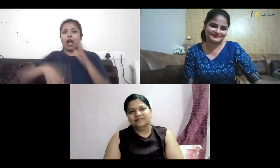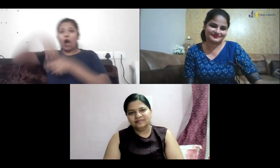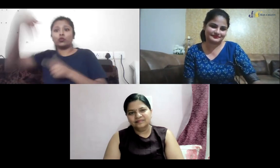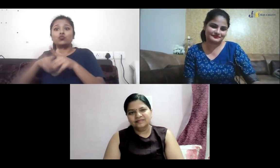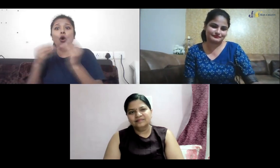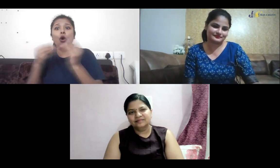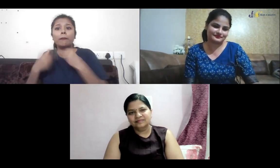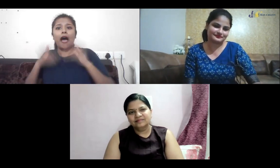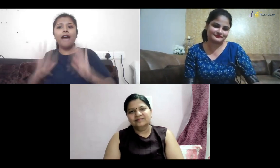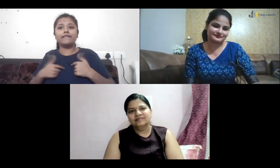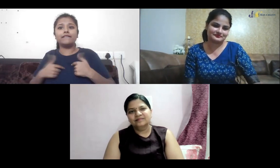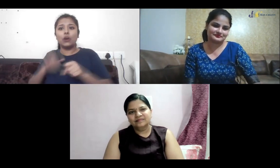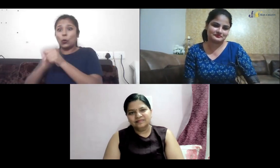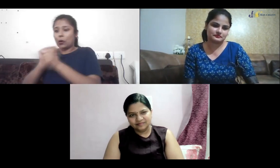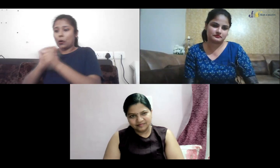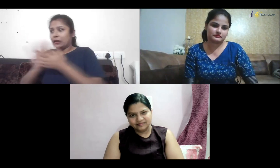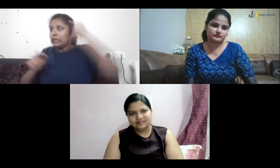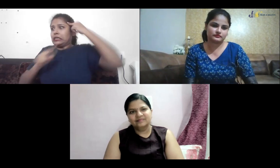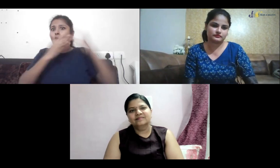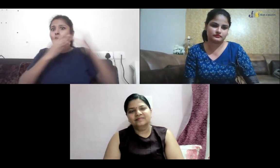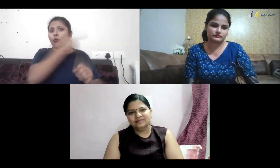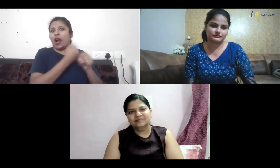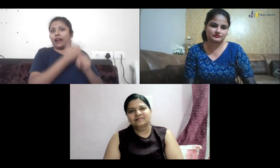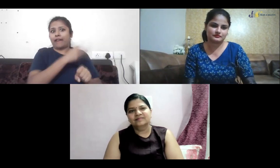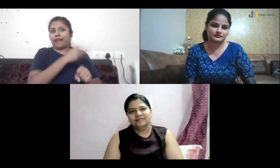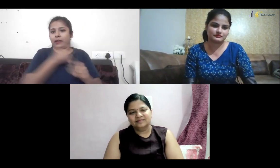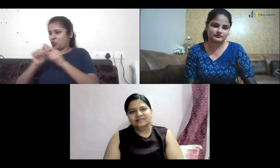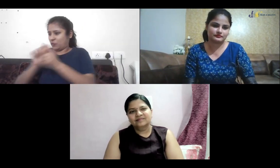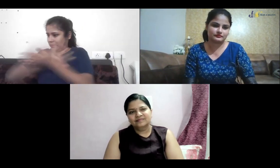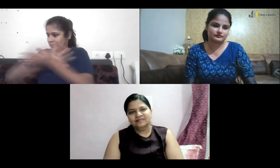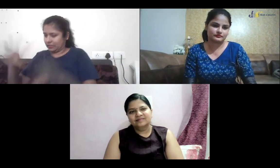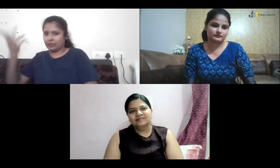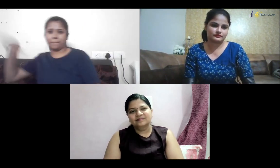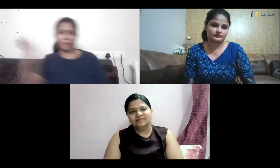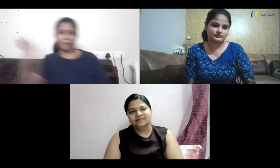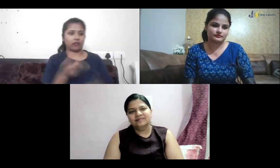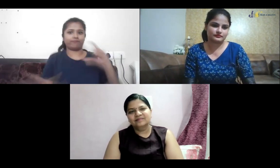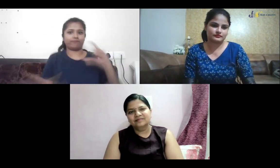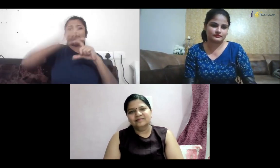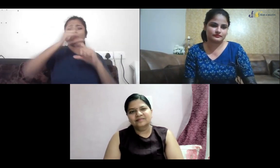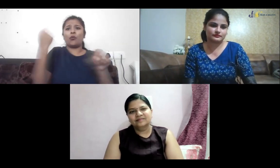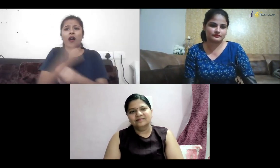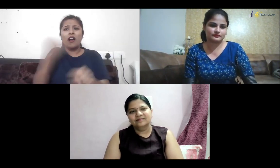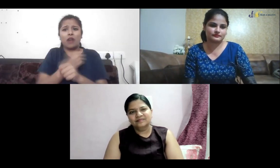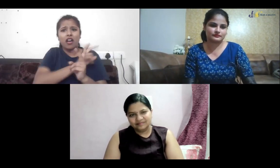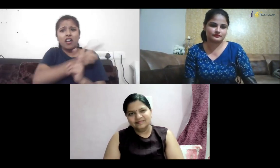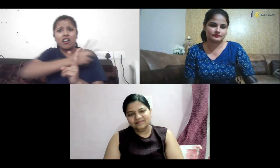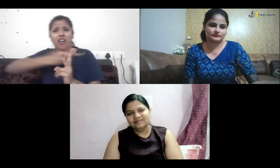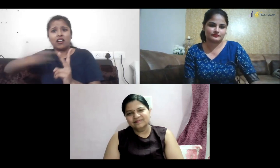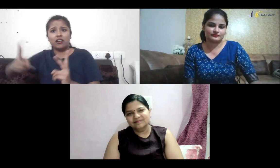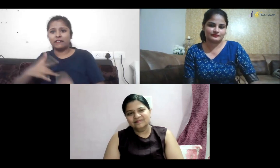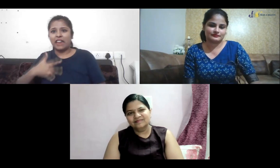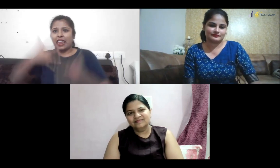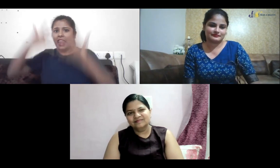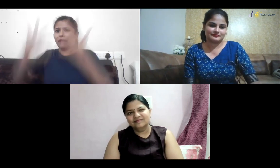things. Have you faced, if I have job, okay, along with this I have to also focus on job and also I have to manage the things. So this is